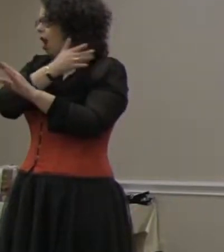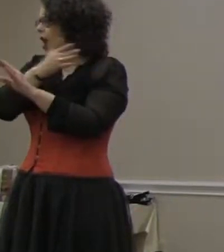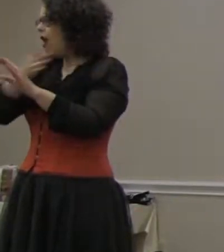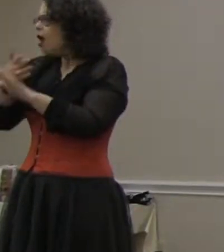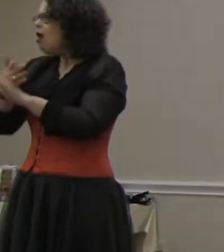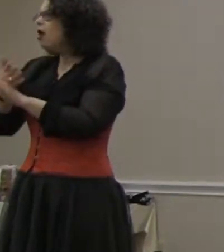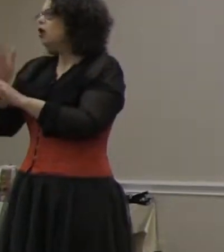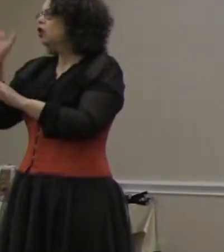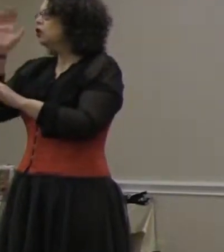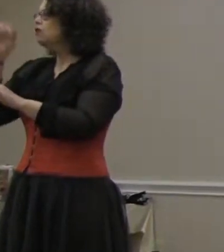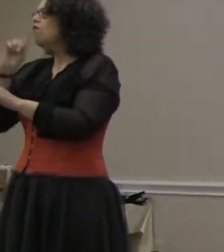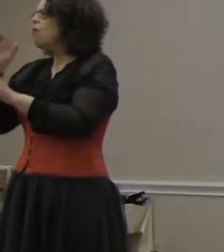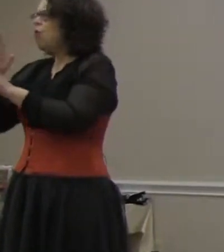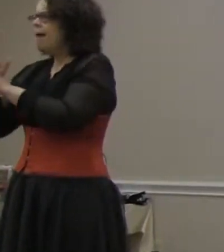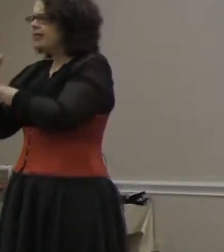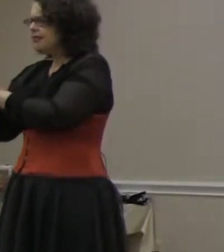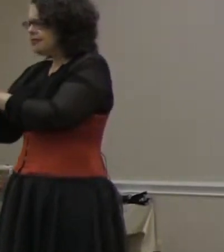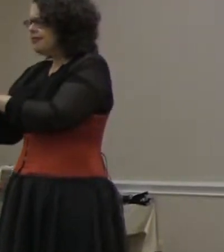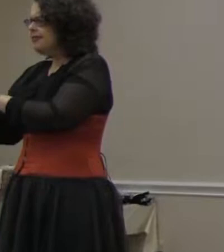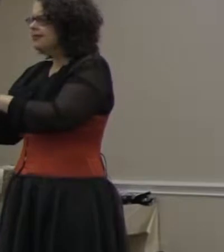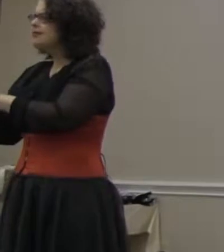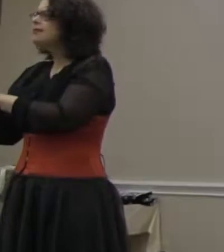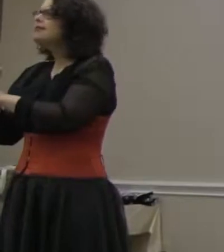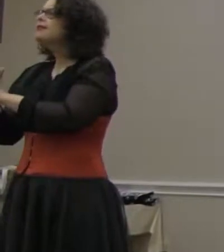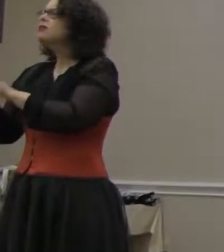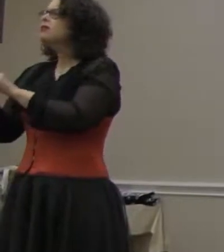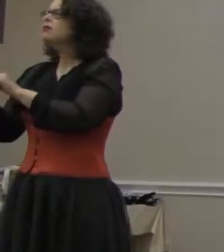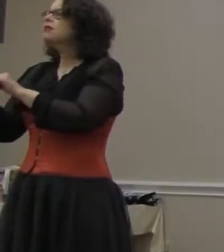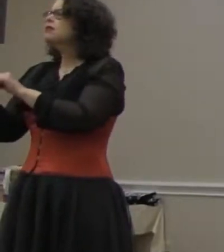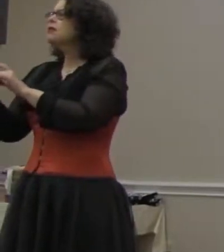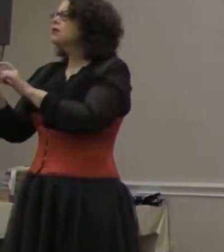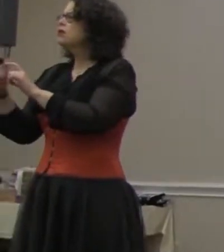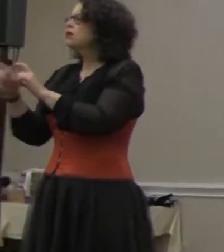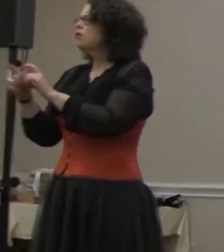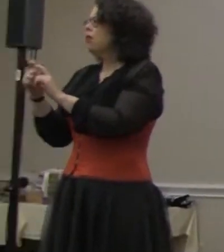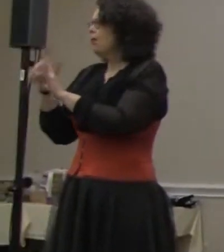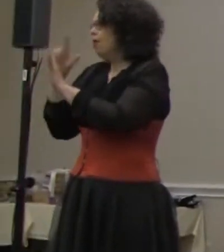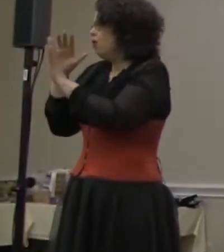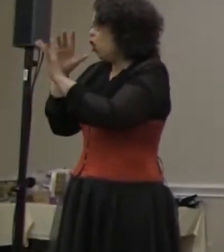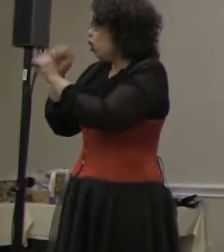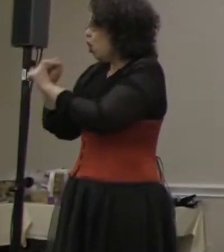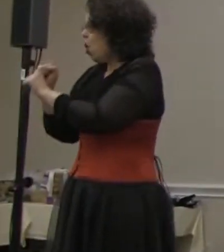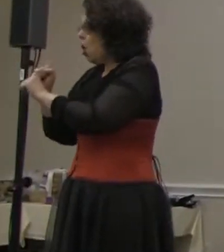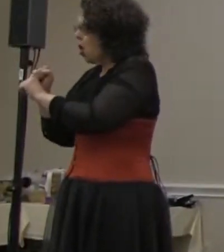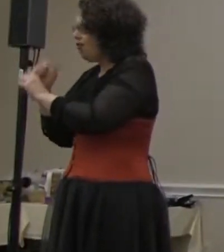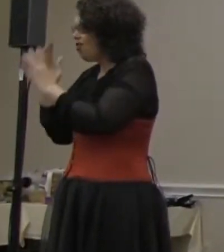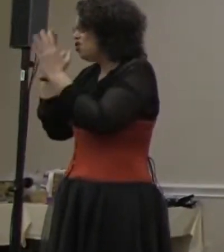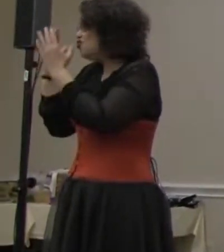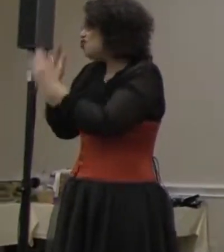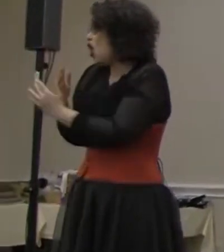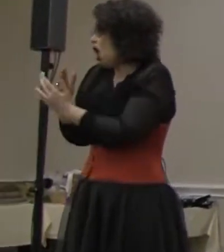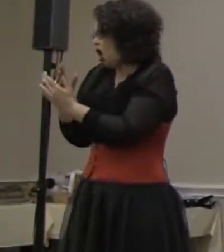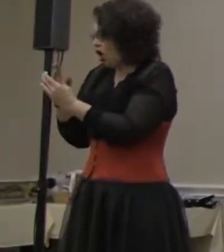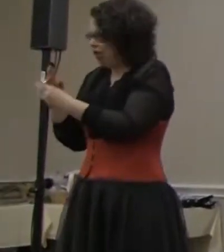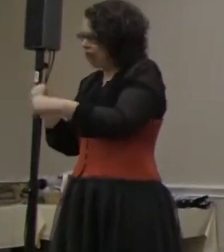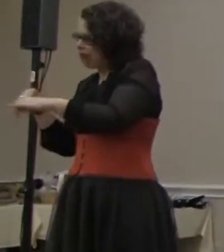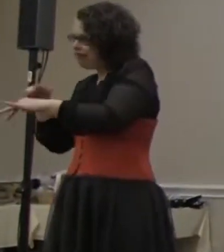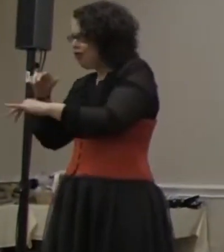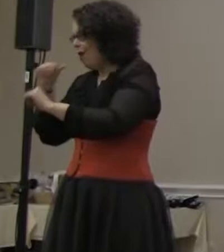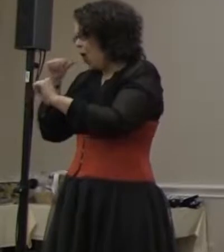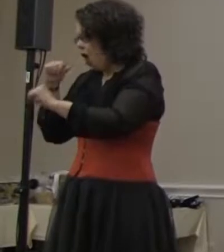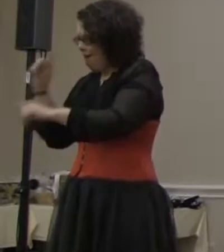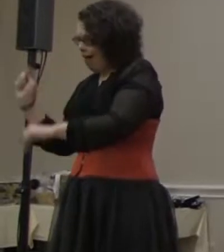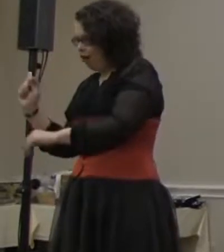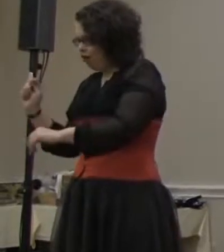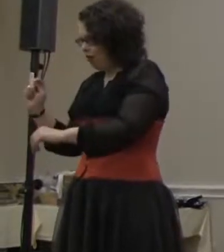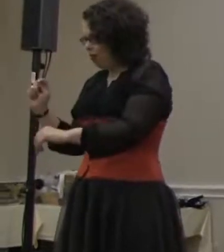search of the promises made by the lure of a dark and gritty bar bathroom. I